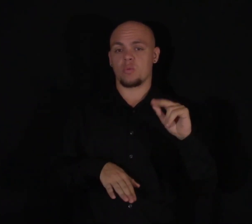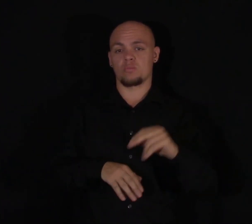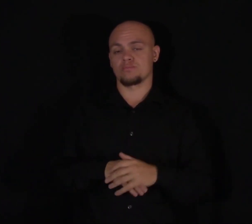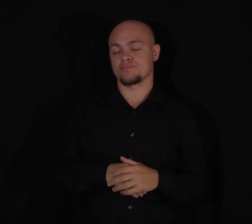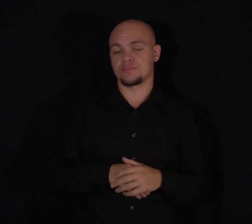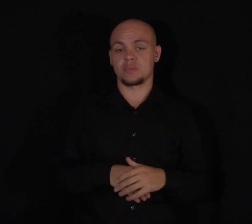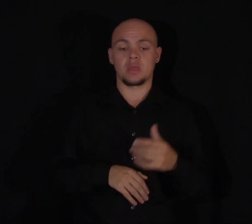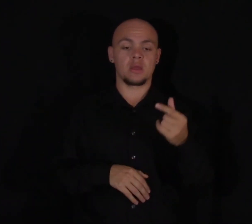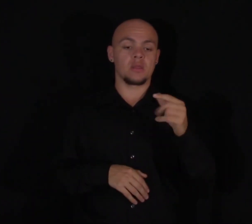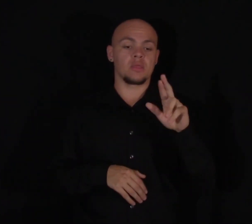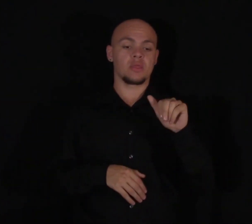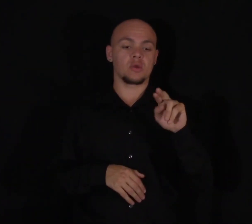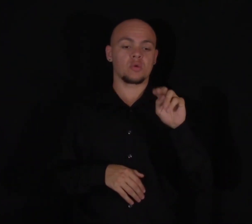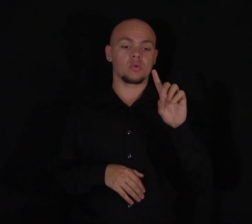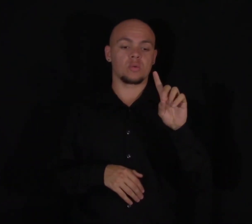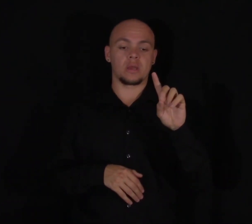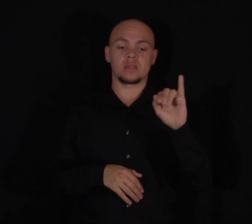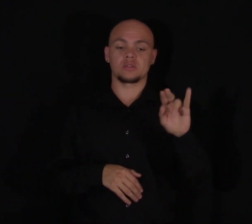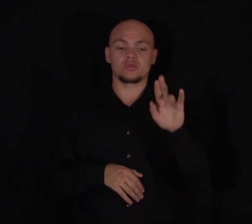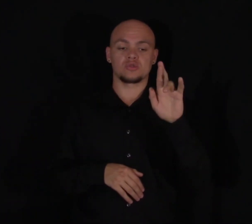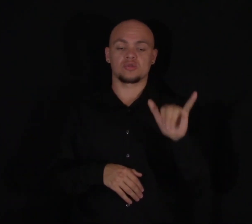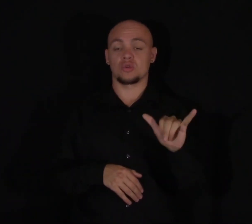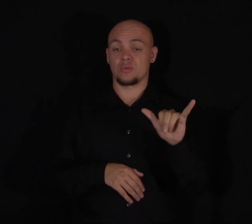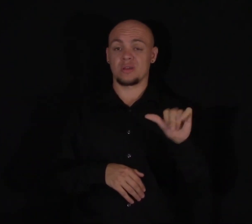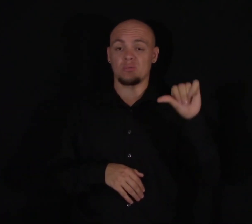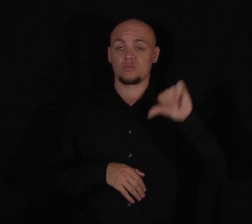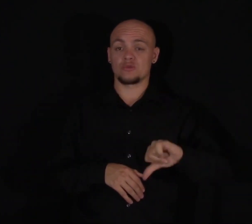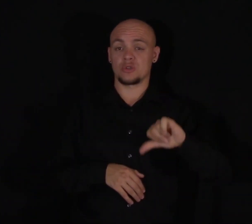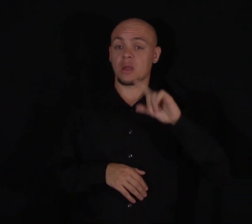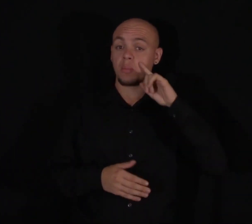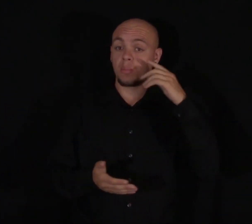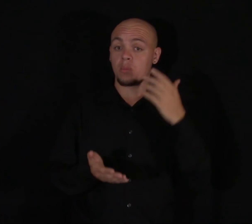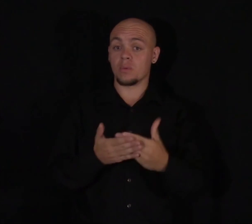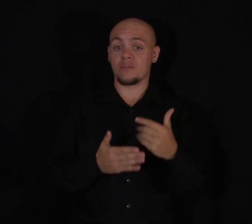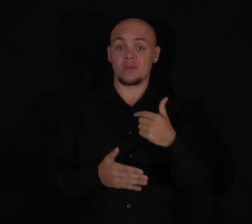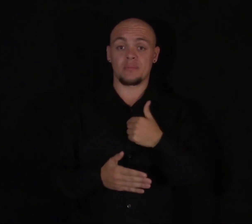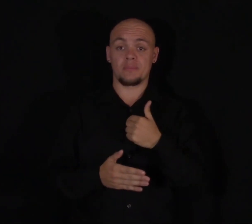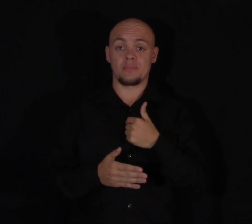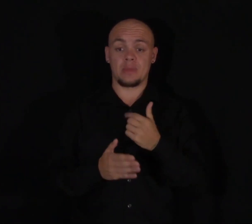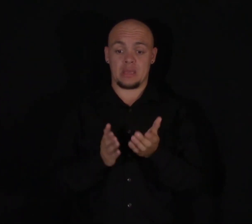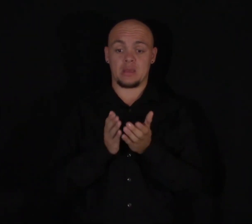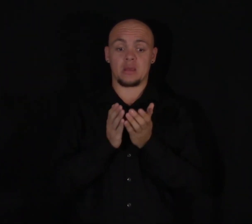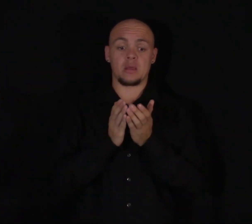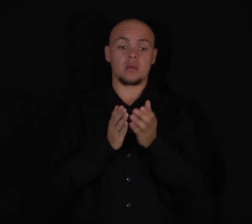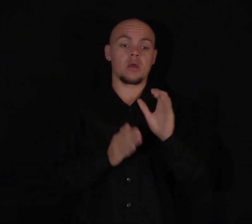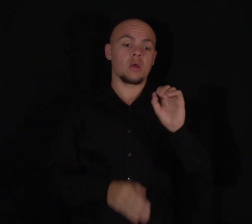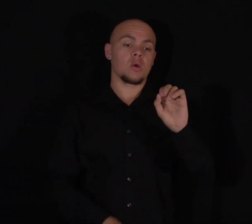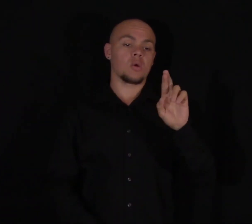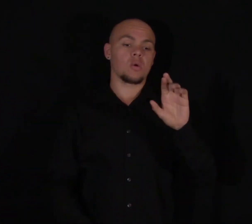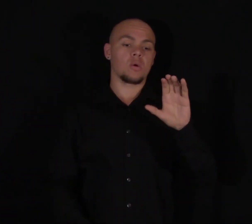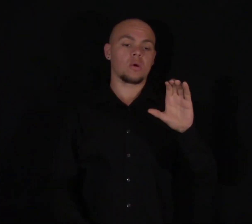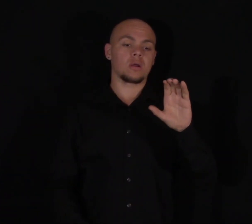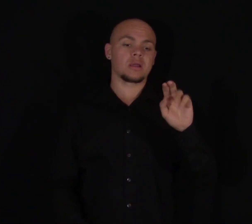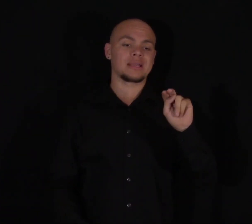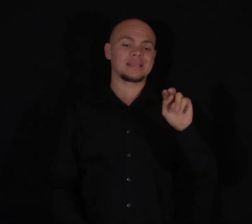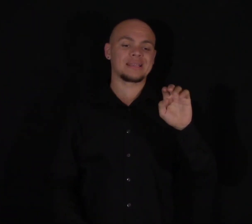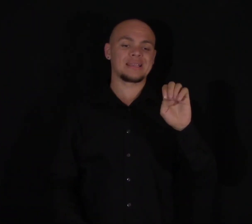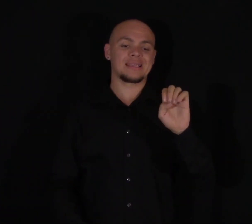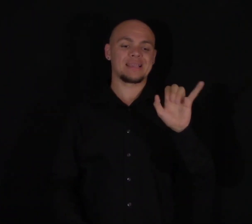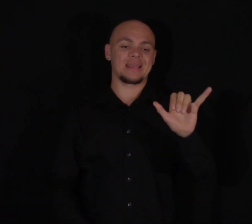jury rejected the bill, on its being proved that I was on the Orkney Islands at the hour the body of my friend was found,